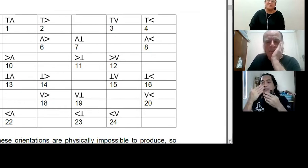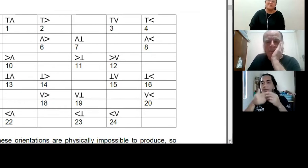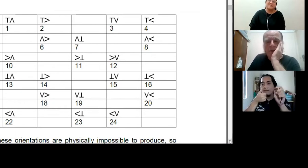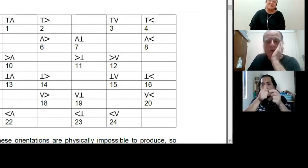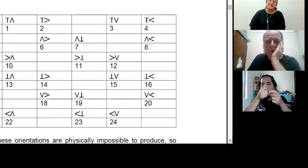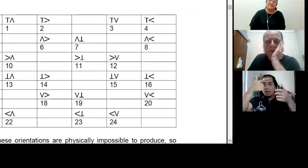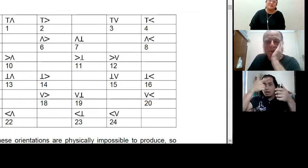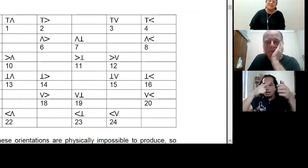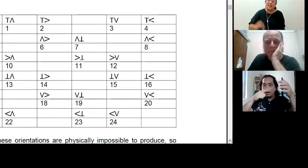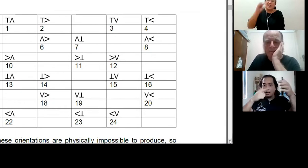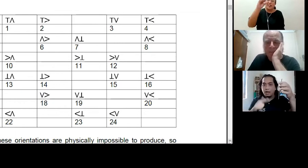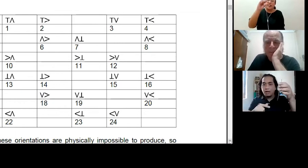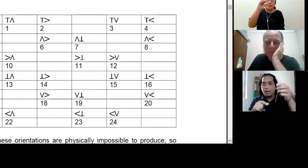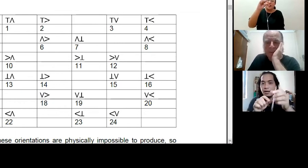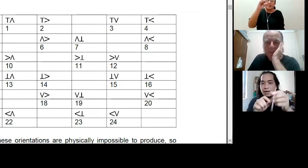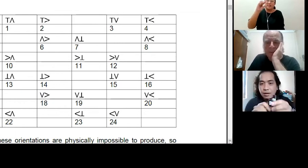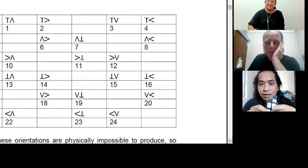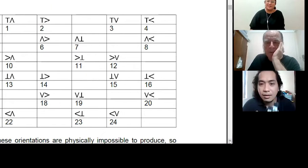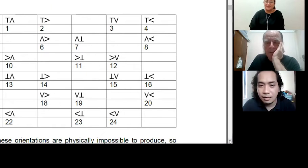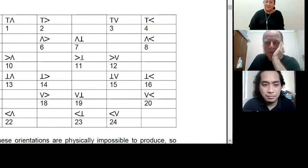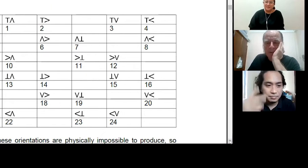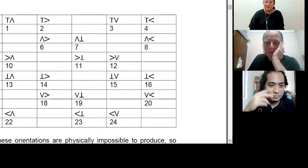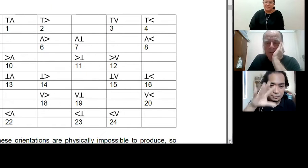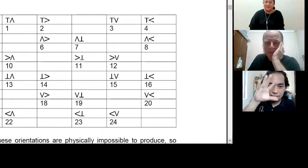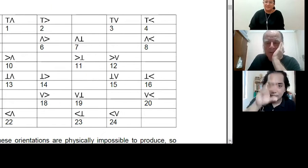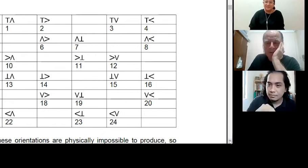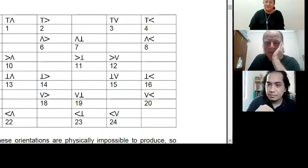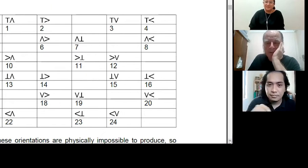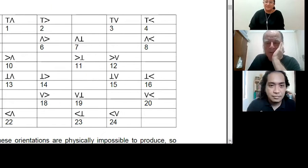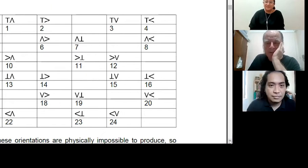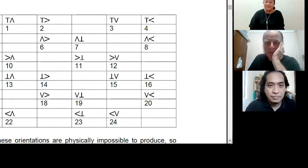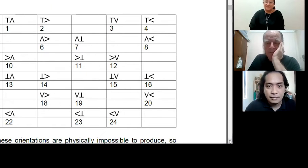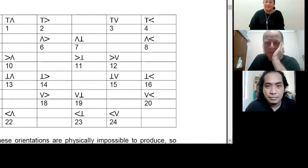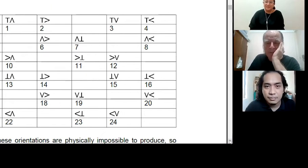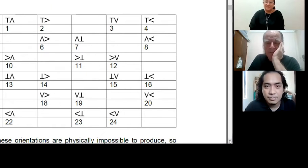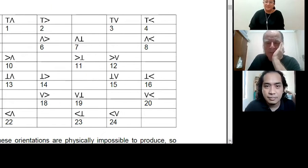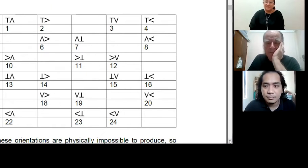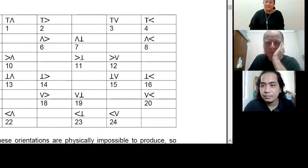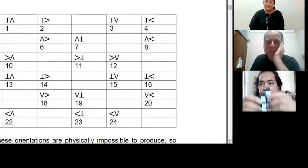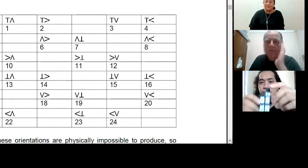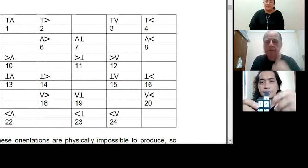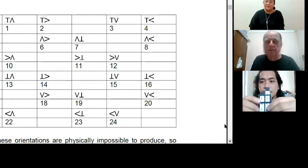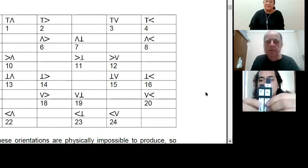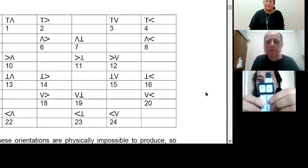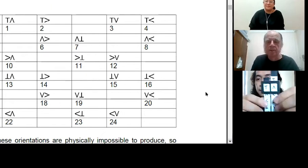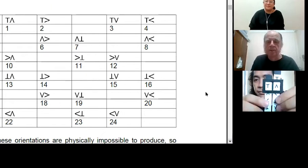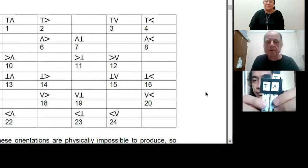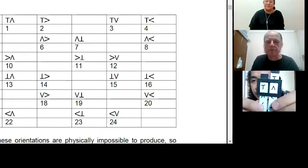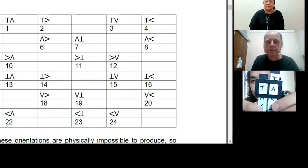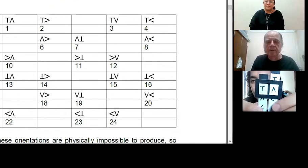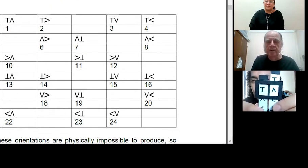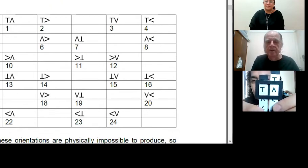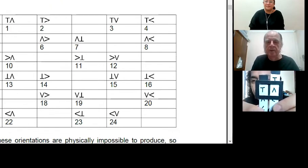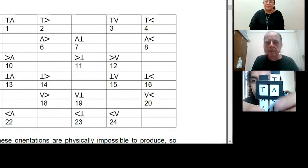It's too small. Can we bring down the screen for a second then? One moment. Let me